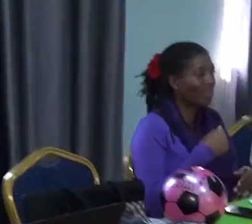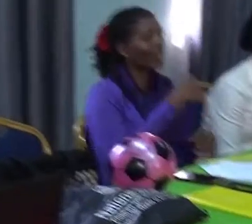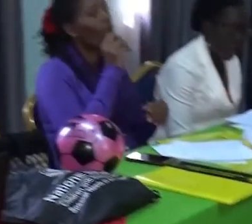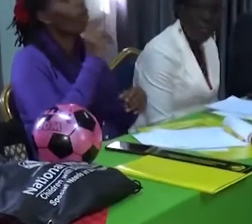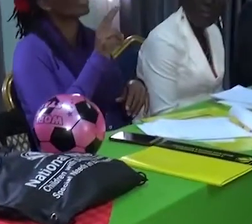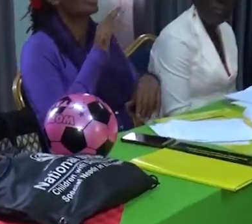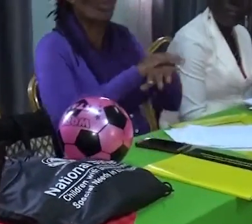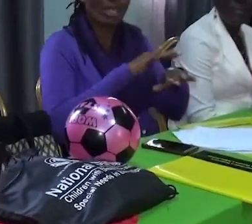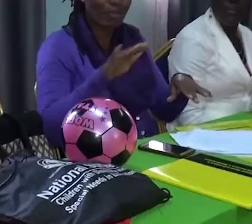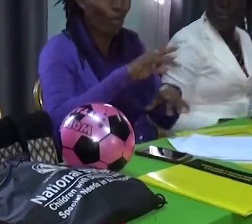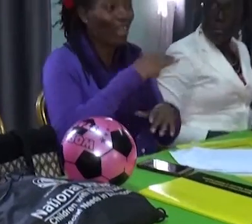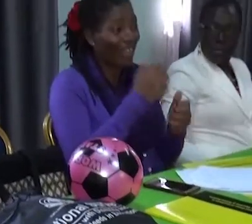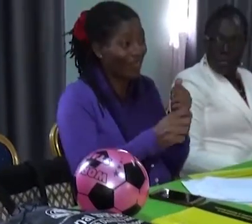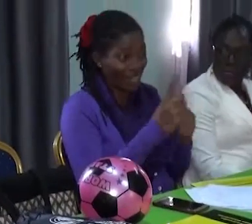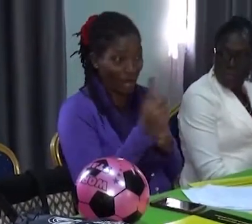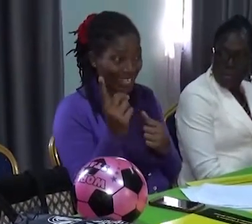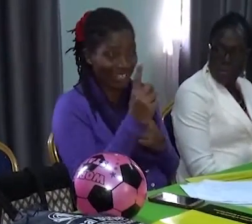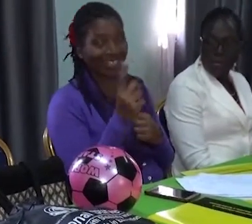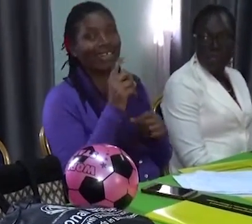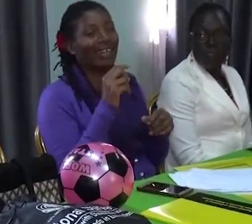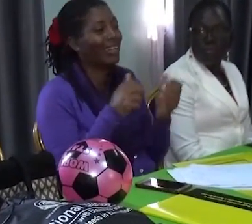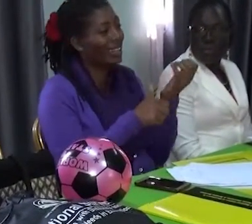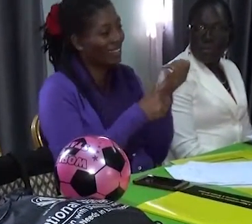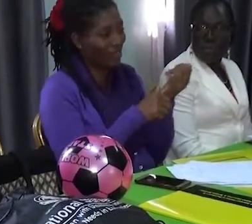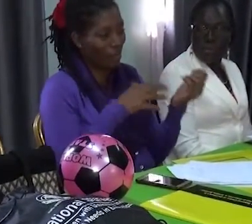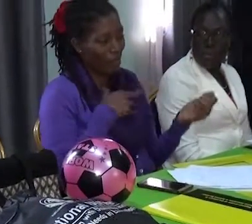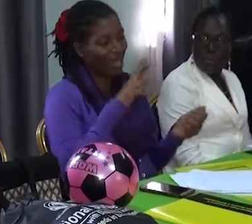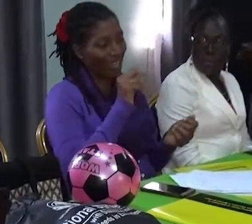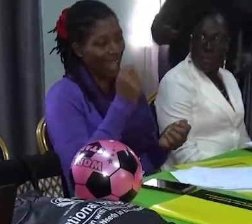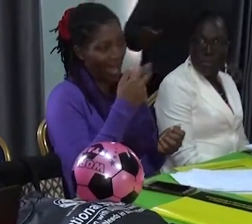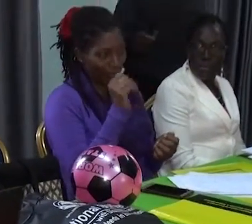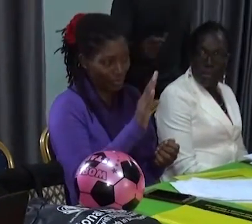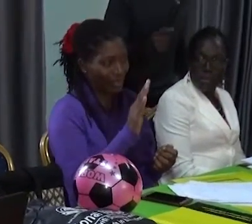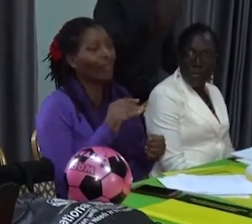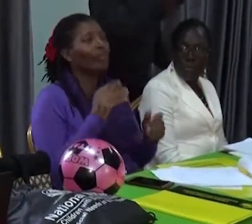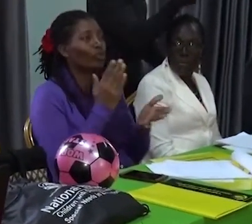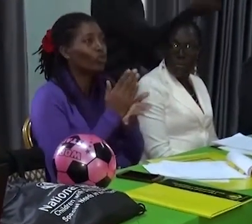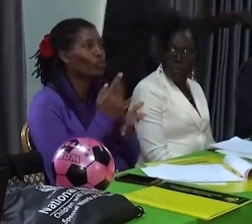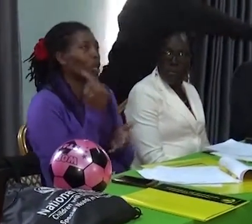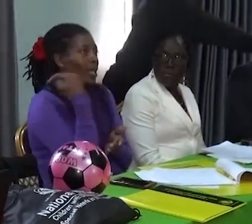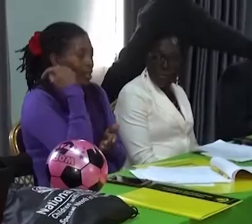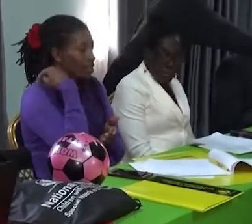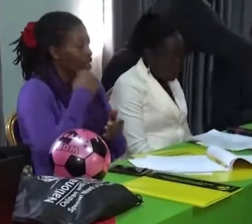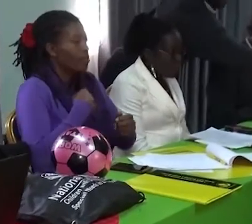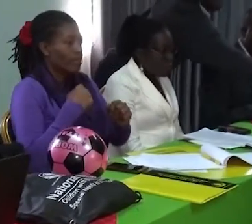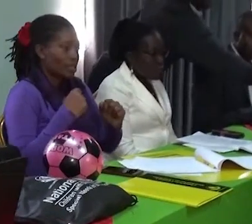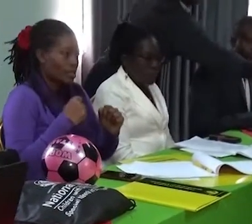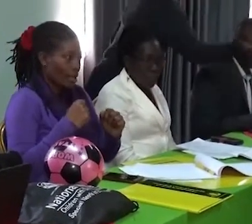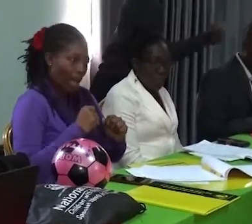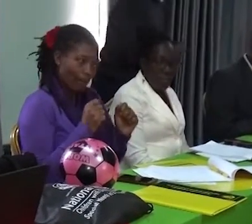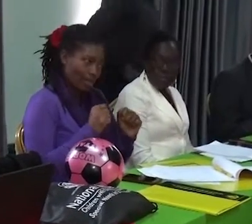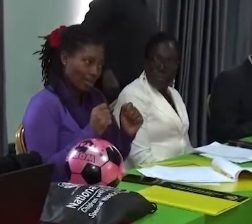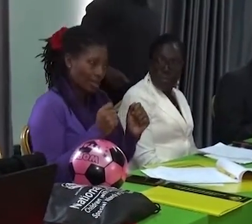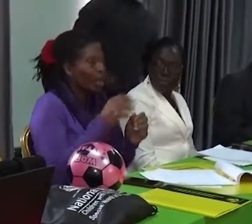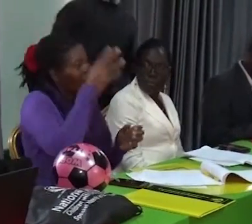The ball is refusing to stand. Okay. Good morning, everyone. Yes. My name is Rahab. Through